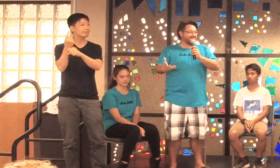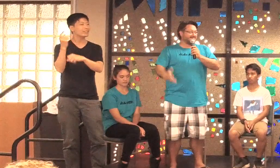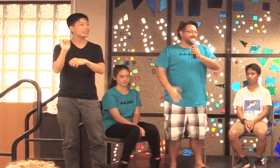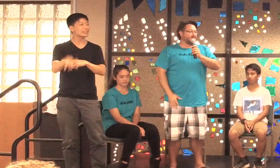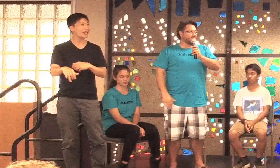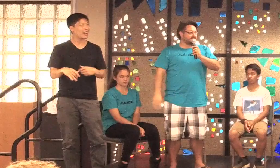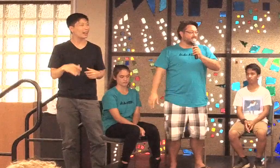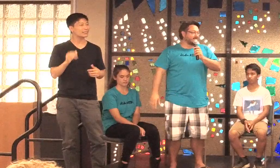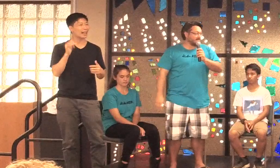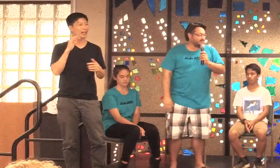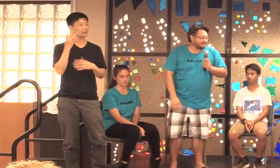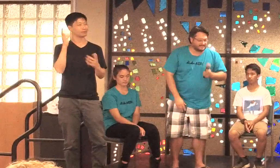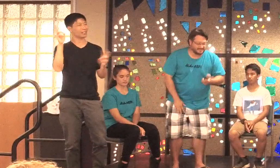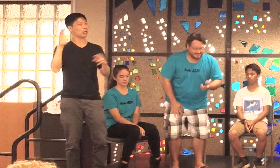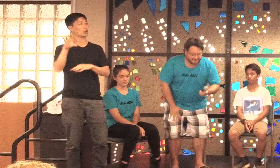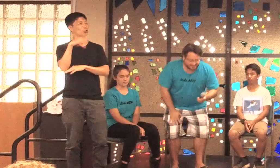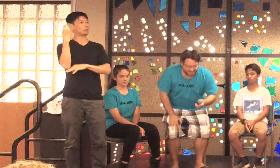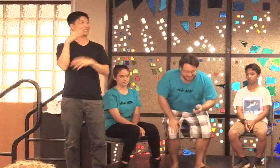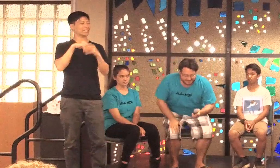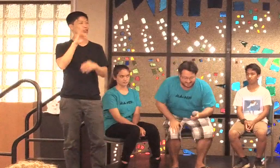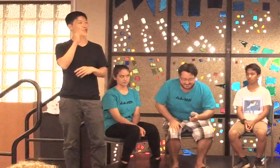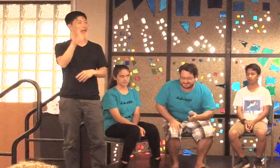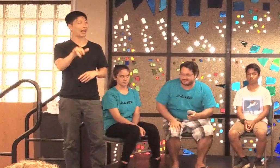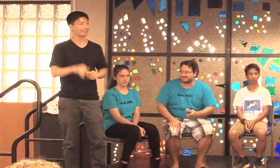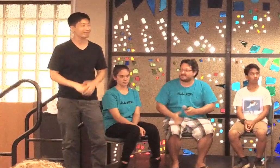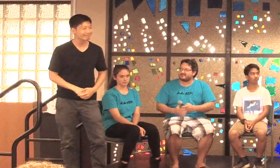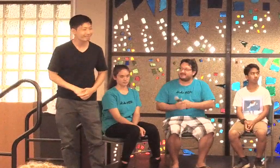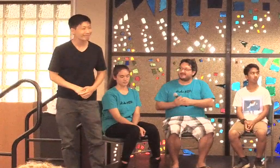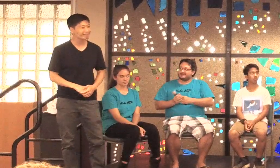like Christmas in July.